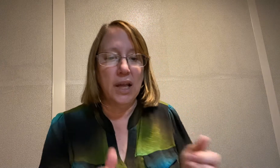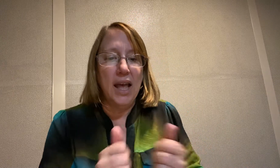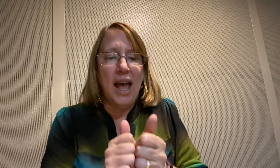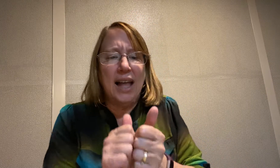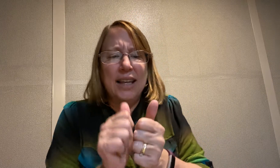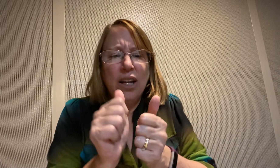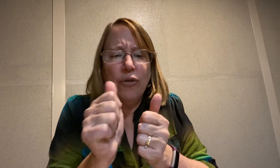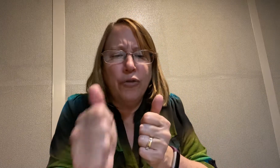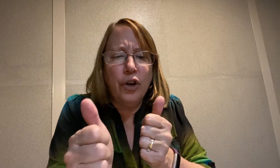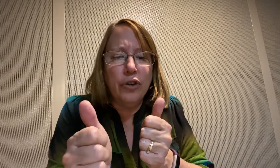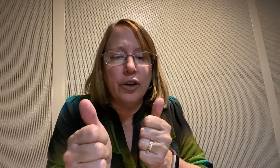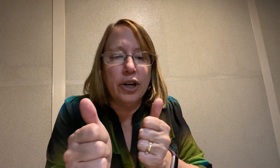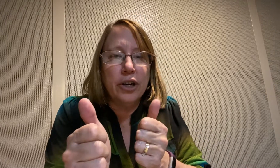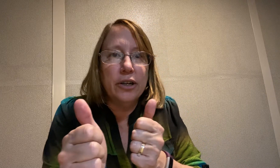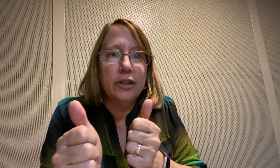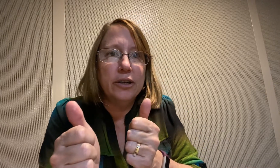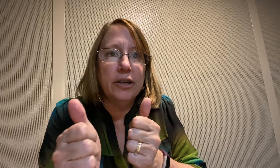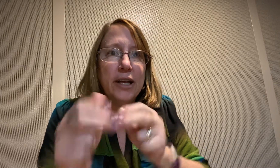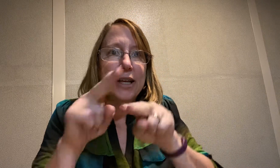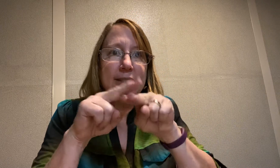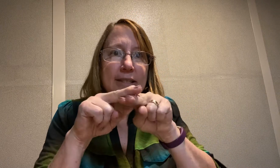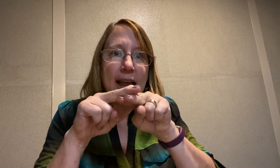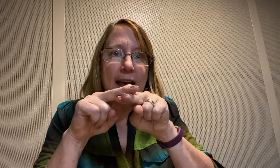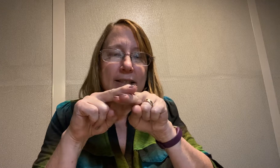a little further sat